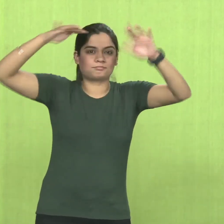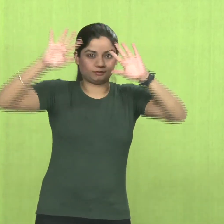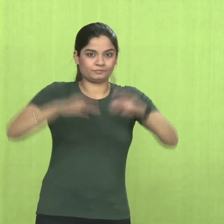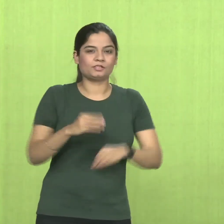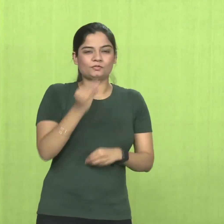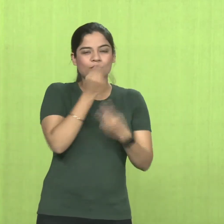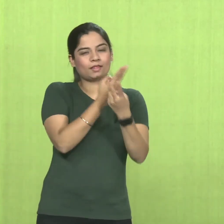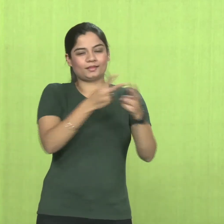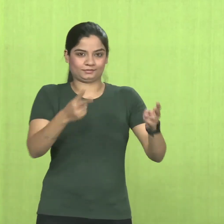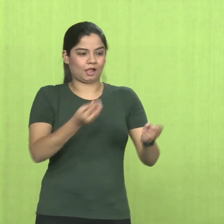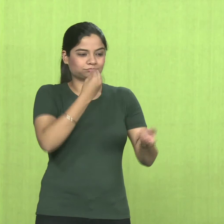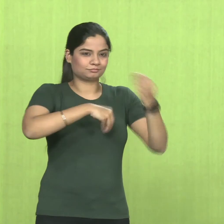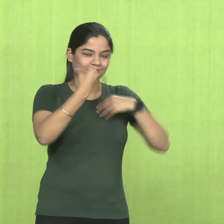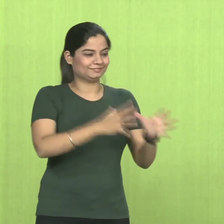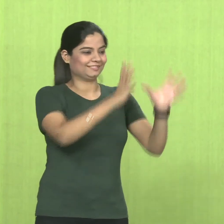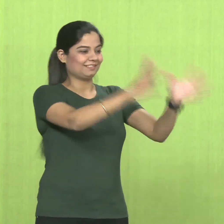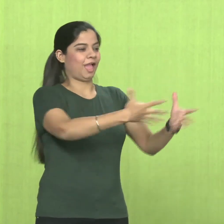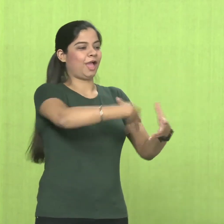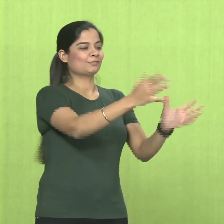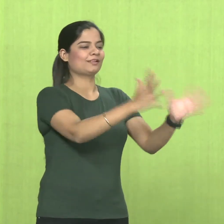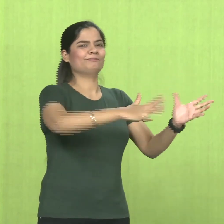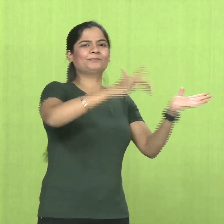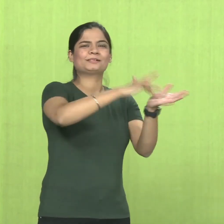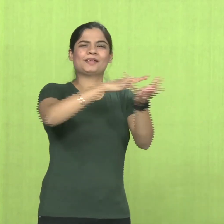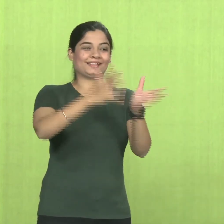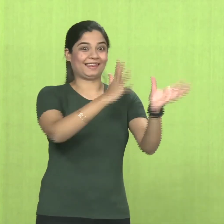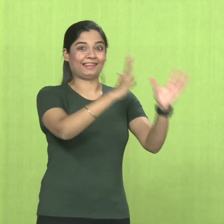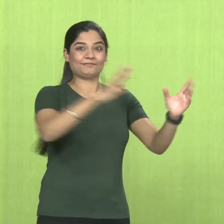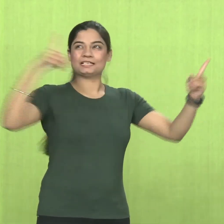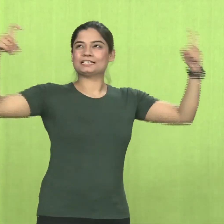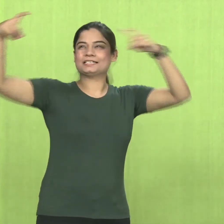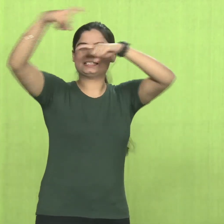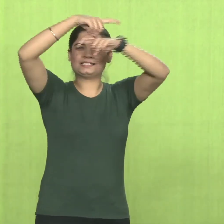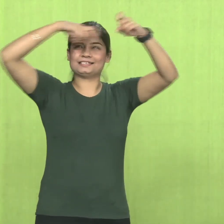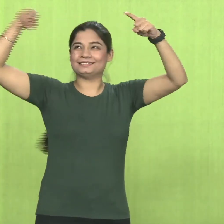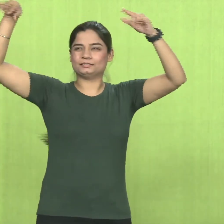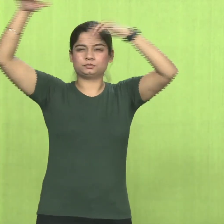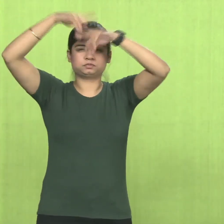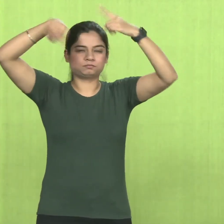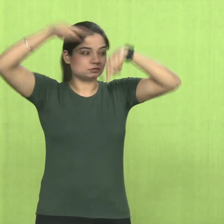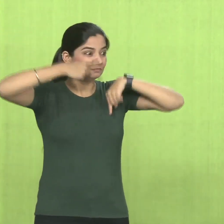them. So whenever a food item is kept outside, microorganism, they